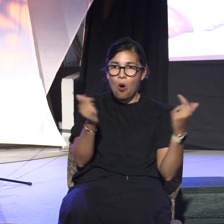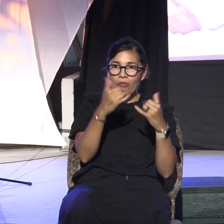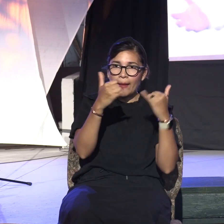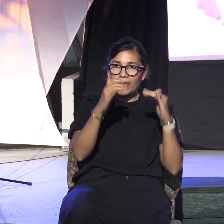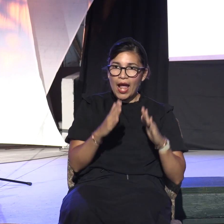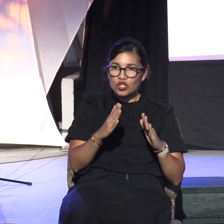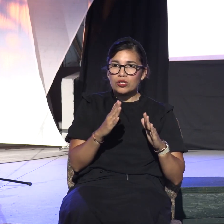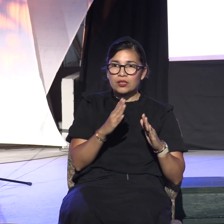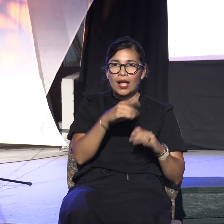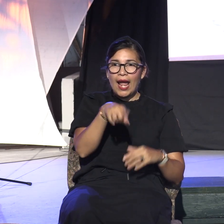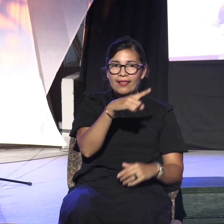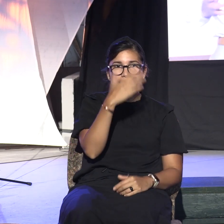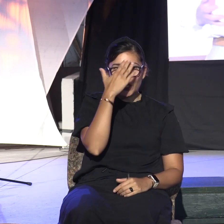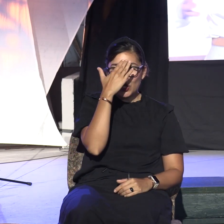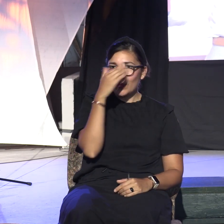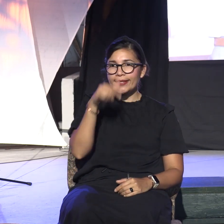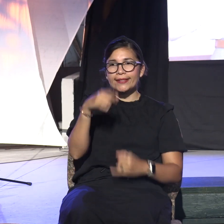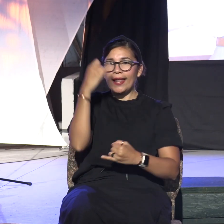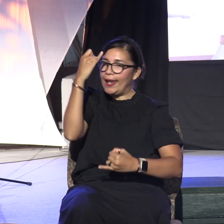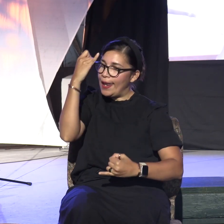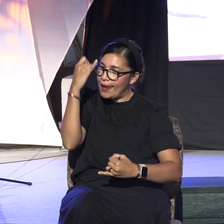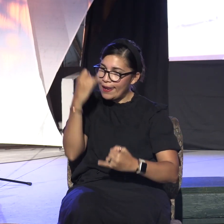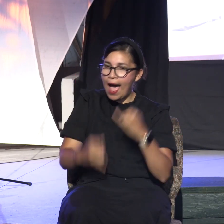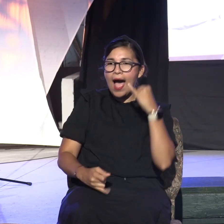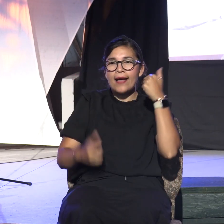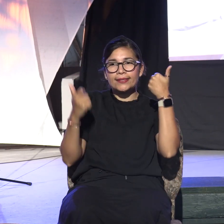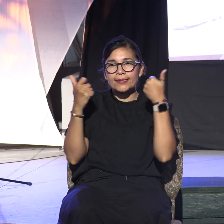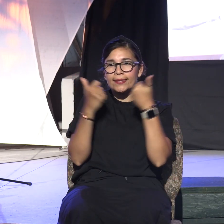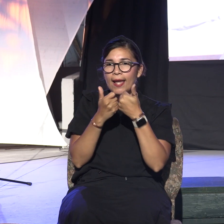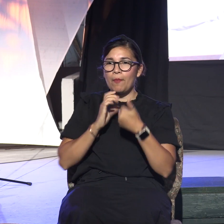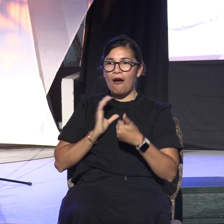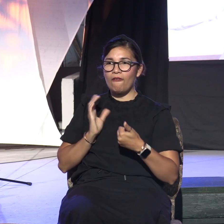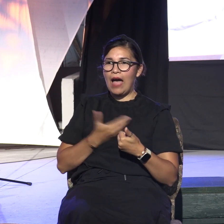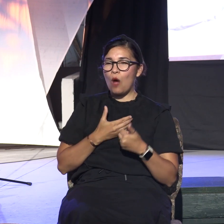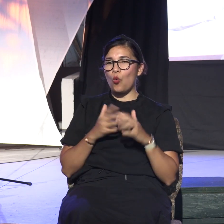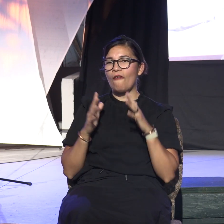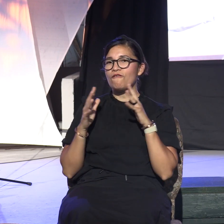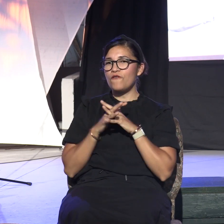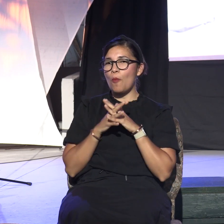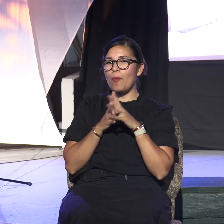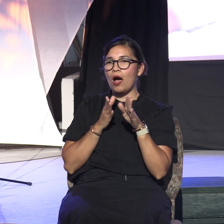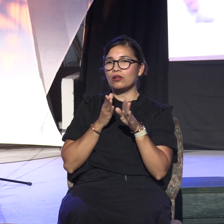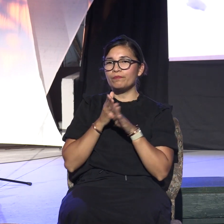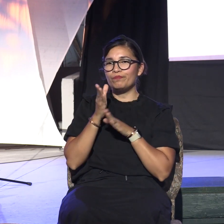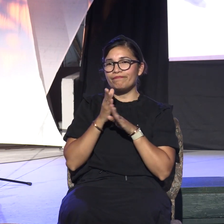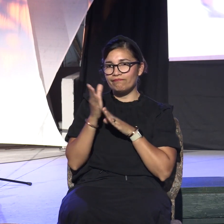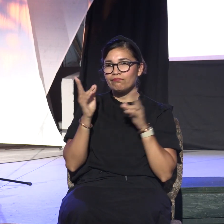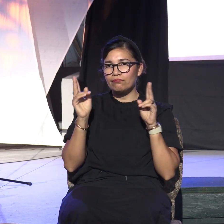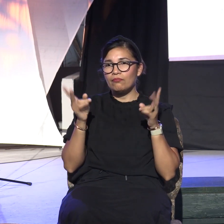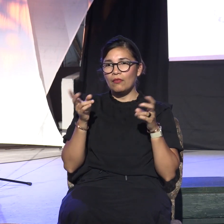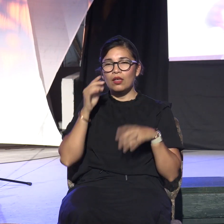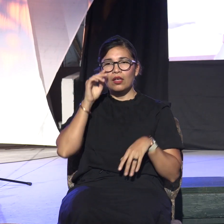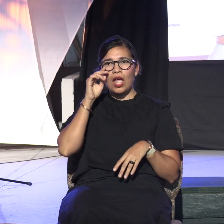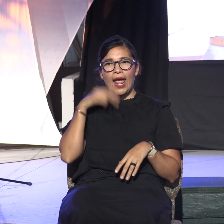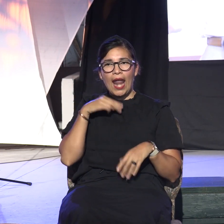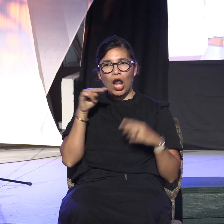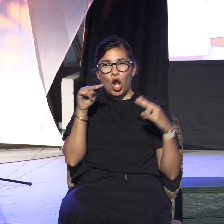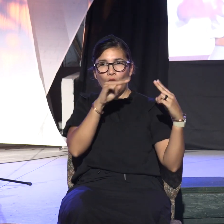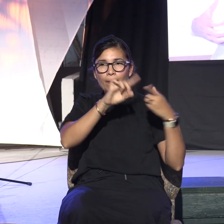to my buddy Matt right next to me, really muddy jersey, and I looked at his number 8,